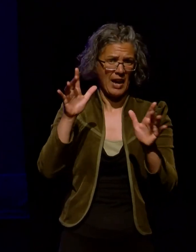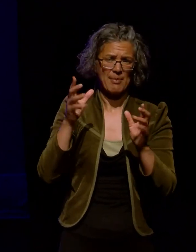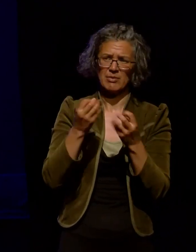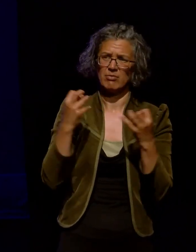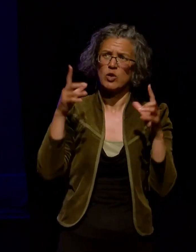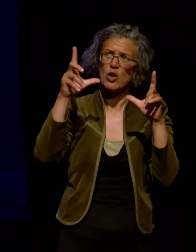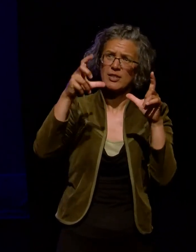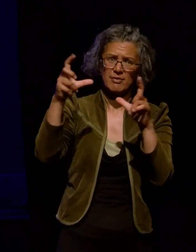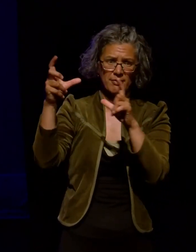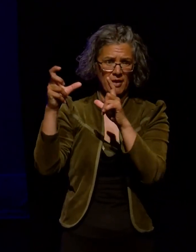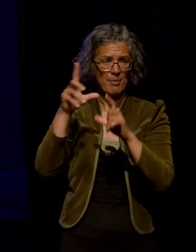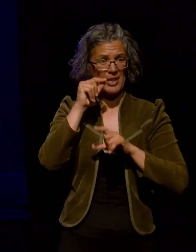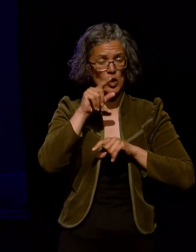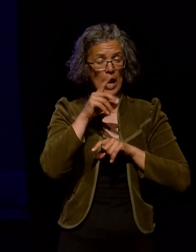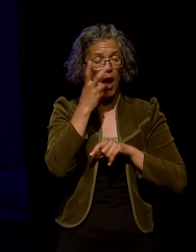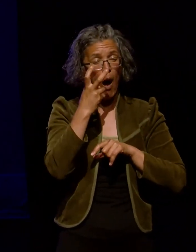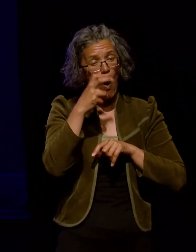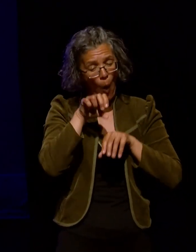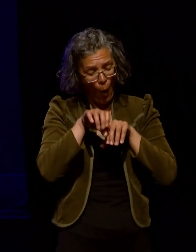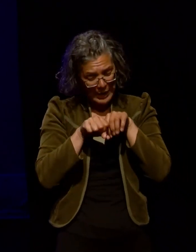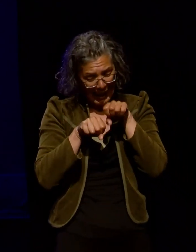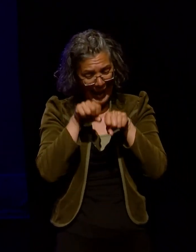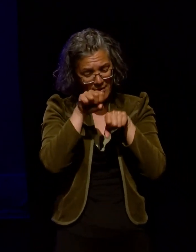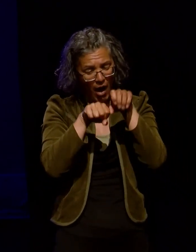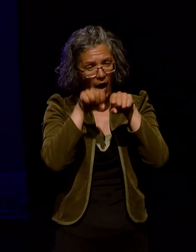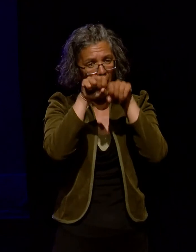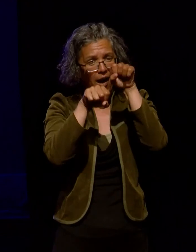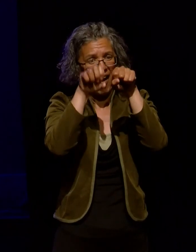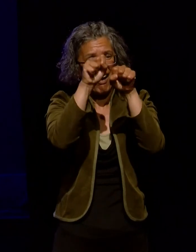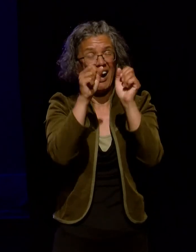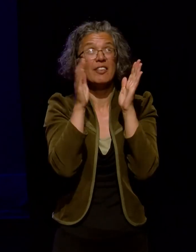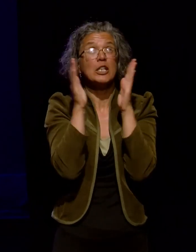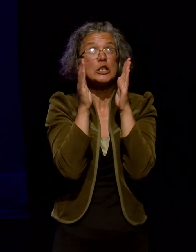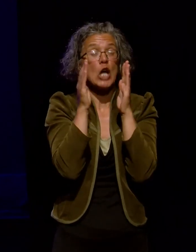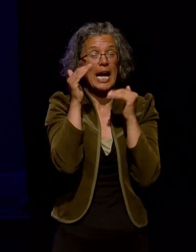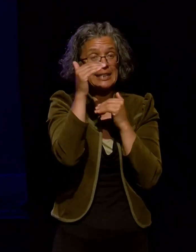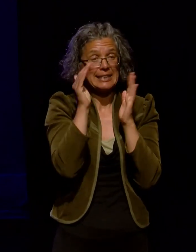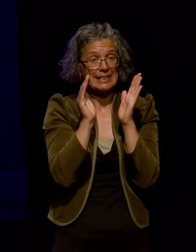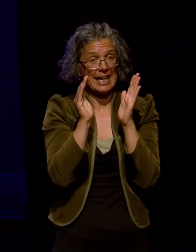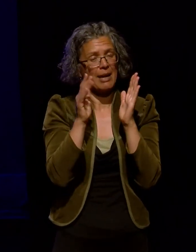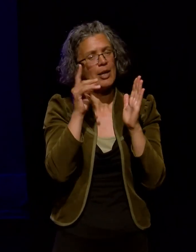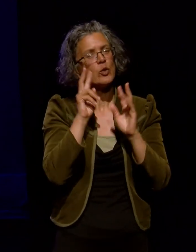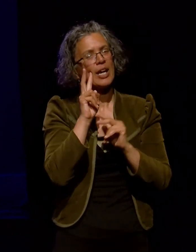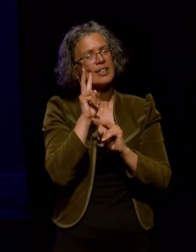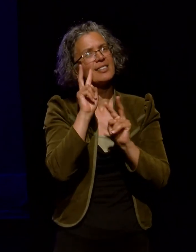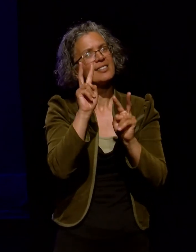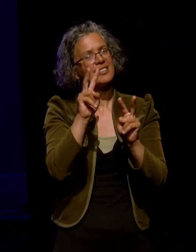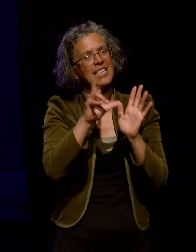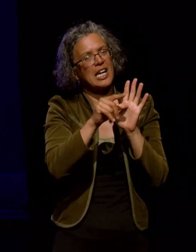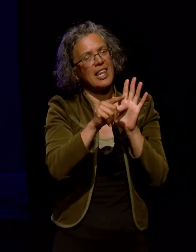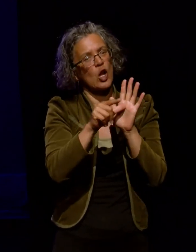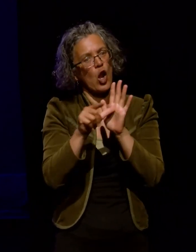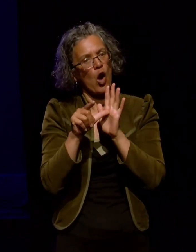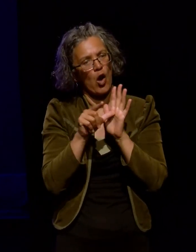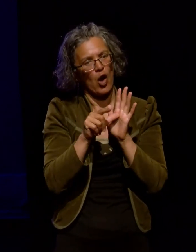up a very old ladder through a very tight space, and not for the faint-hearted, are the clock workings. And only a few